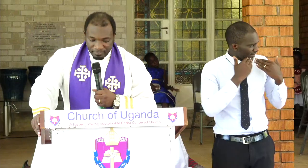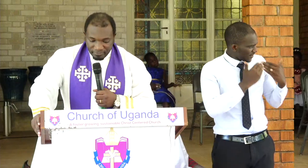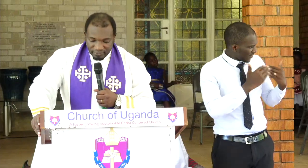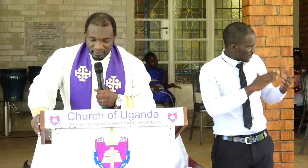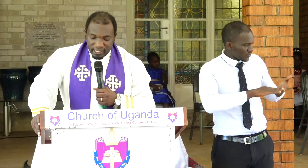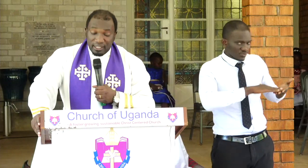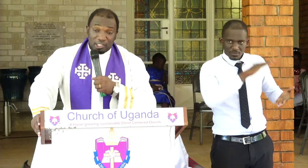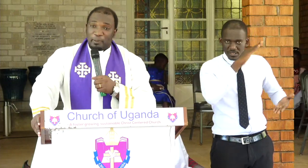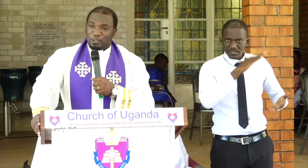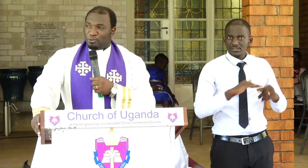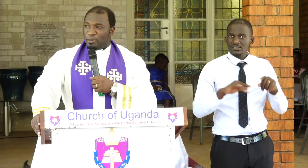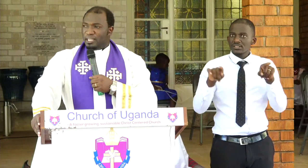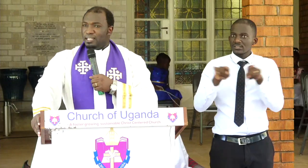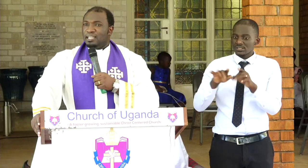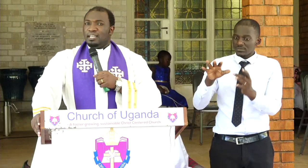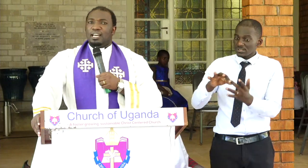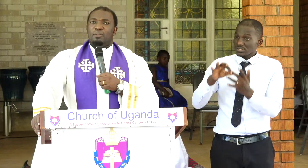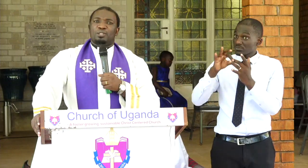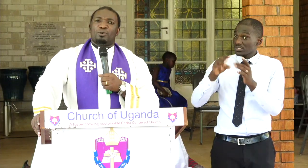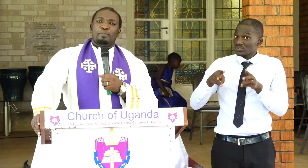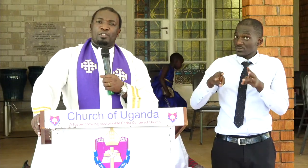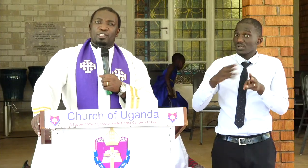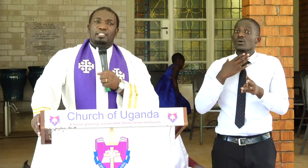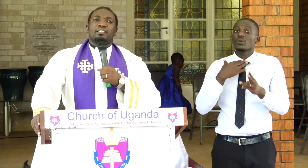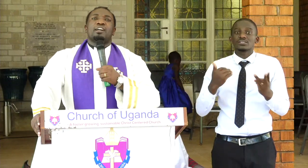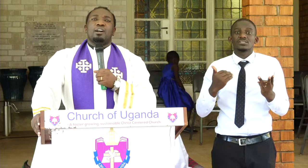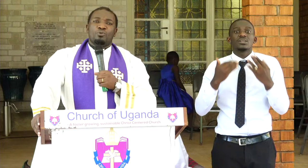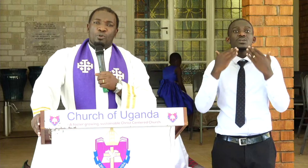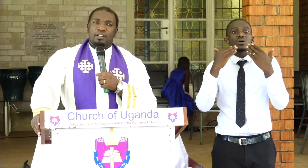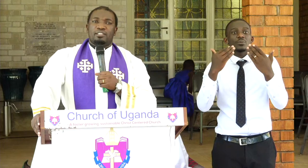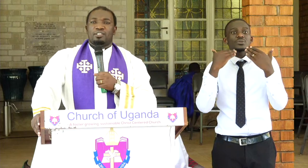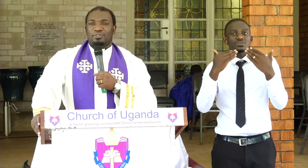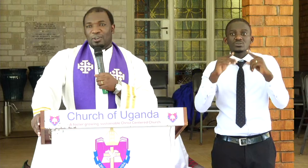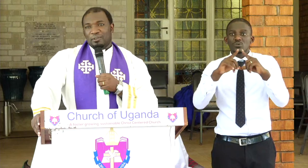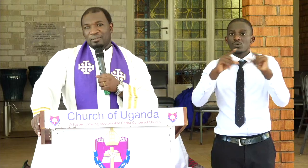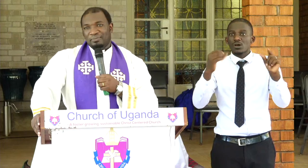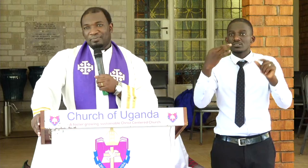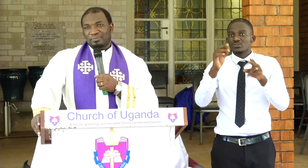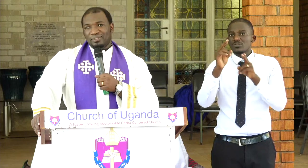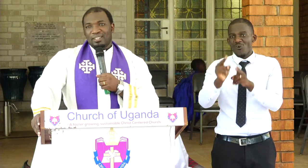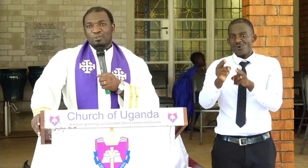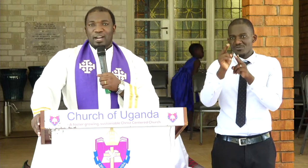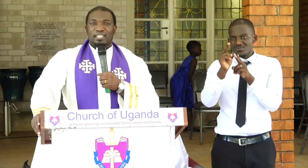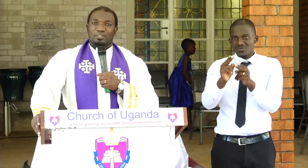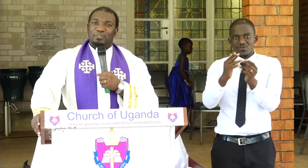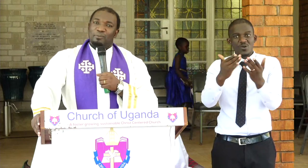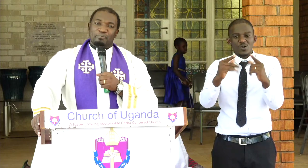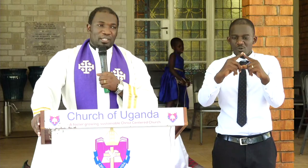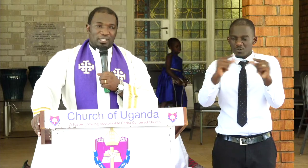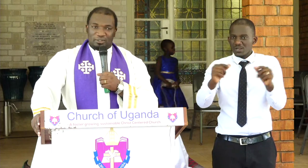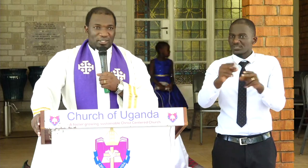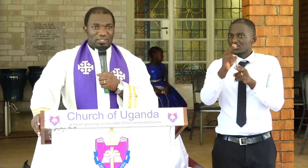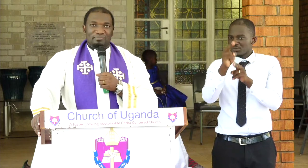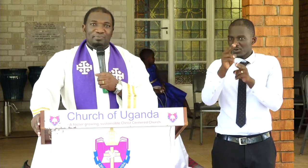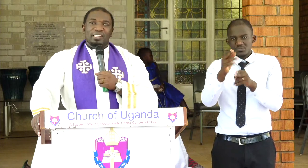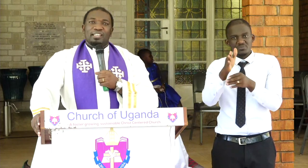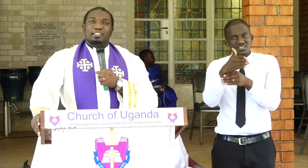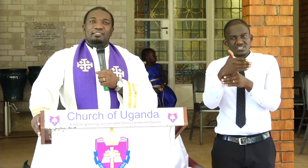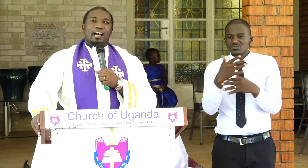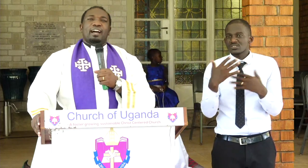much. In a special way, allow me to appreciate Words of Hope. Words of Hope